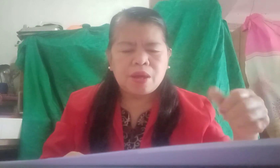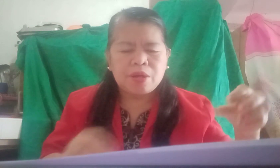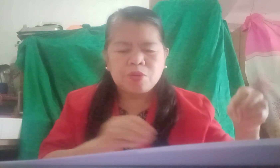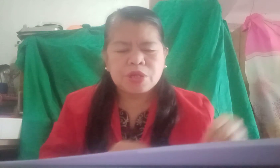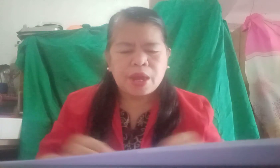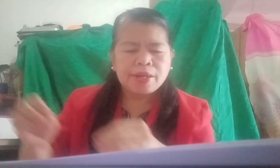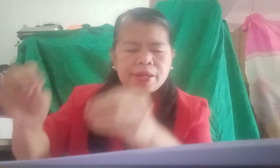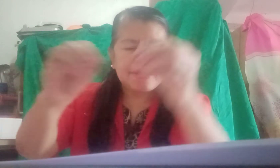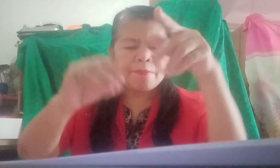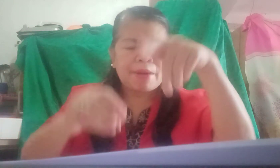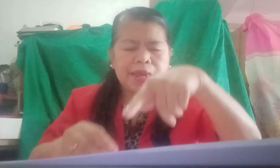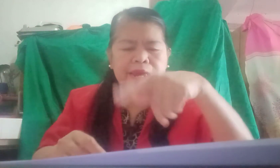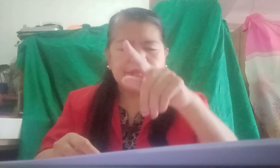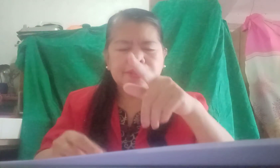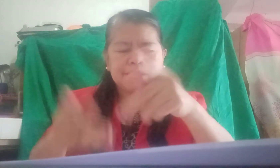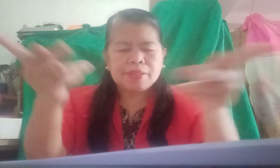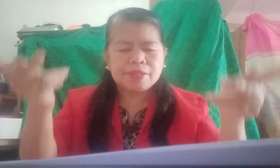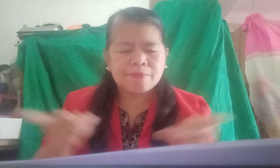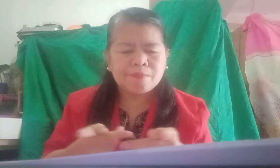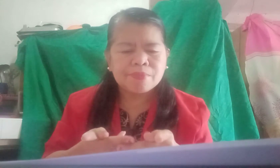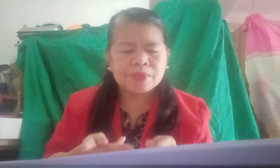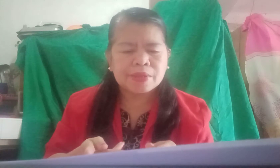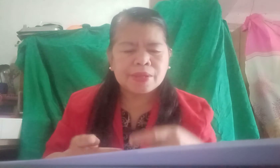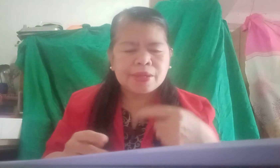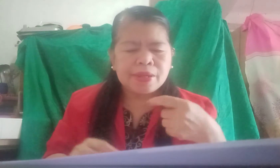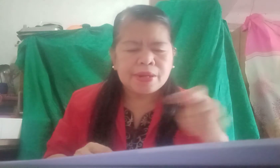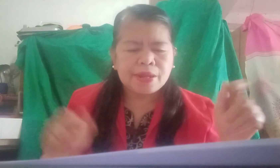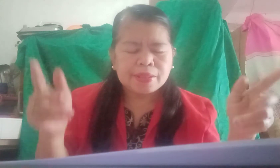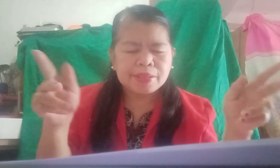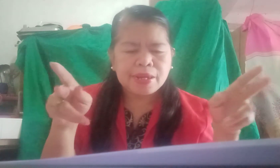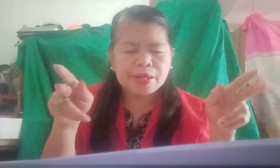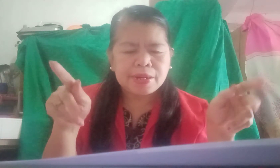an oceanic plate, the thinner,